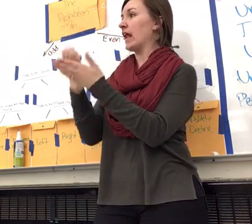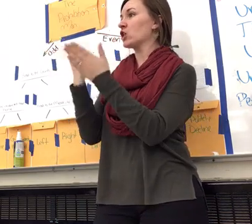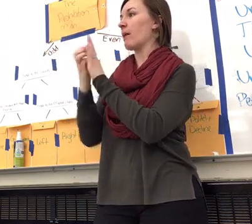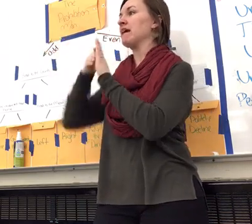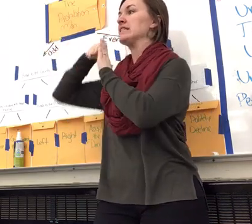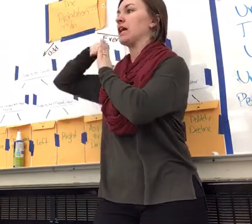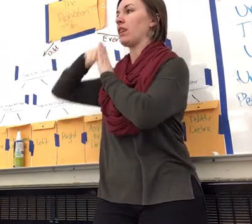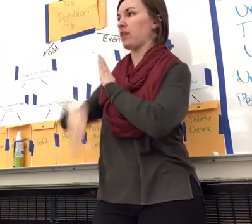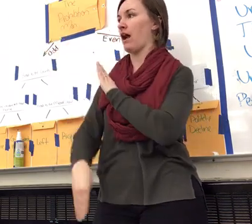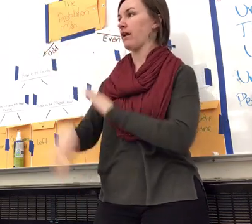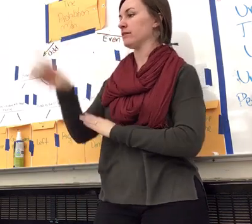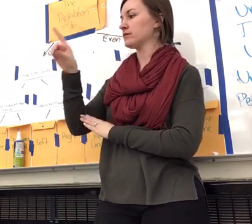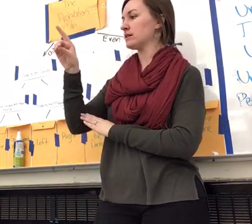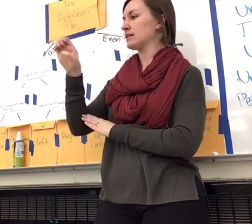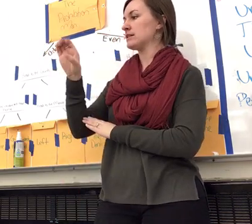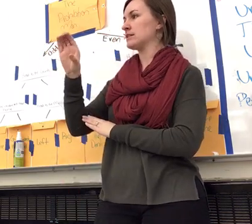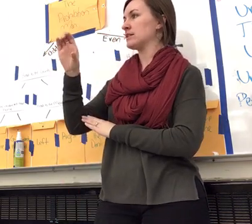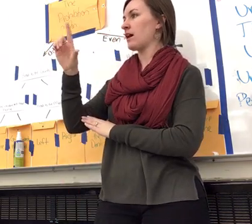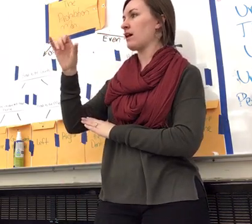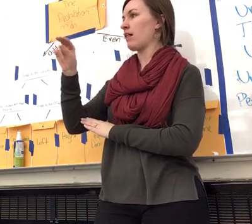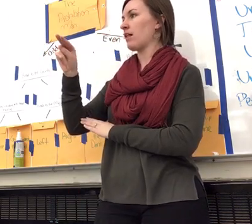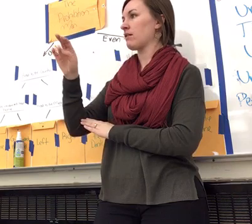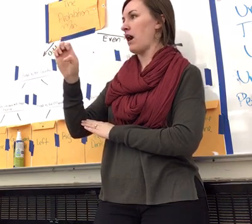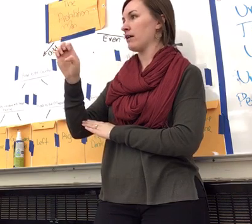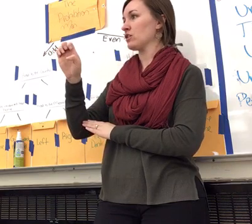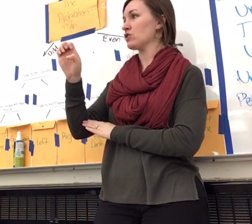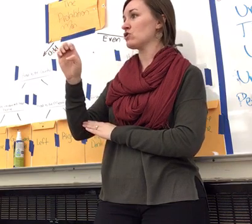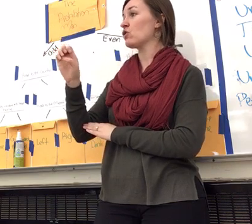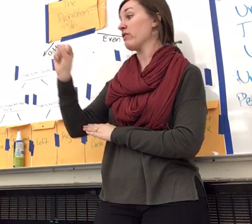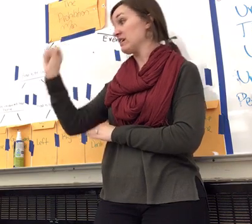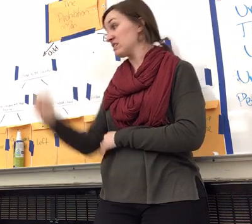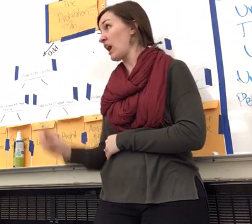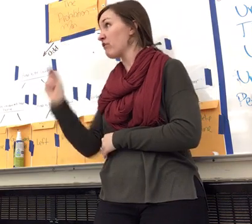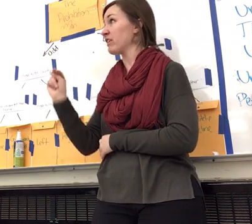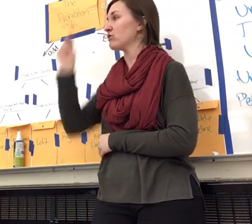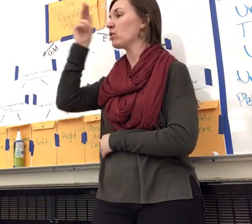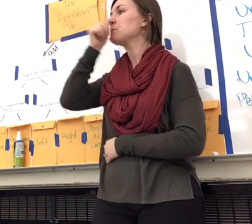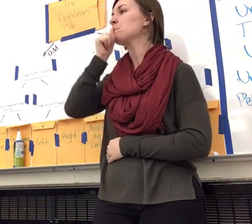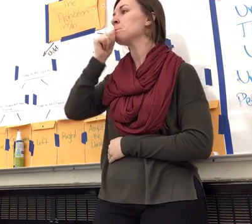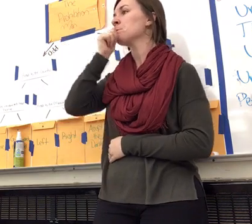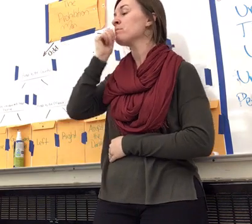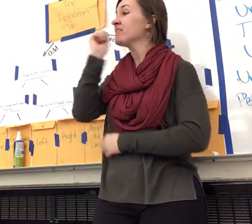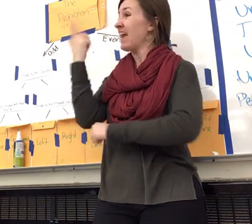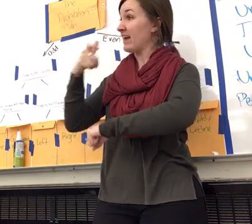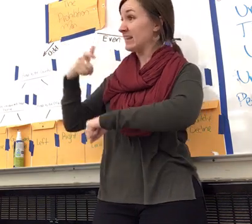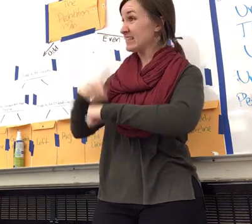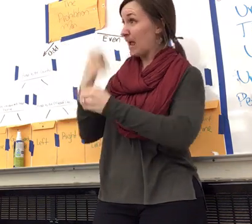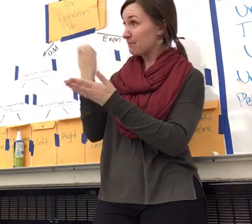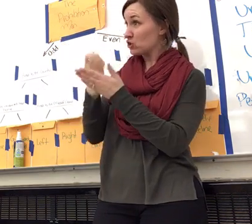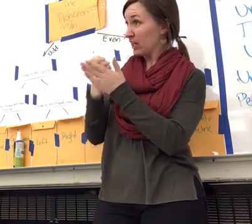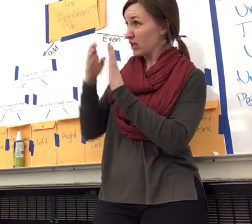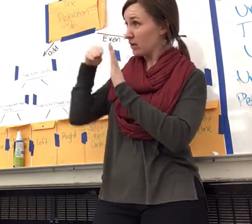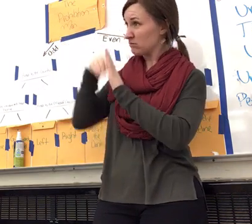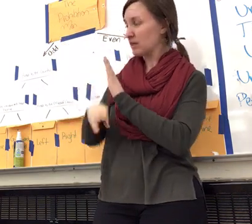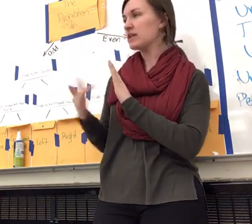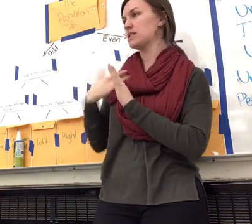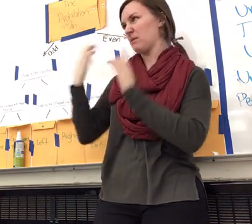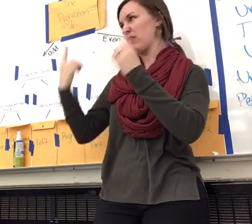decline, the South and the North suffers, and whenever there's an economic decline, there's going to be conflict. This is highly unlikely to be on the AP